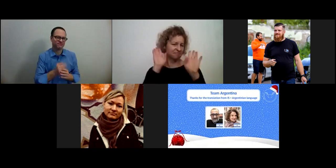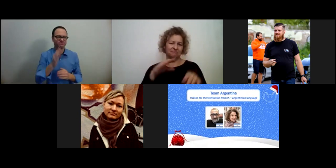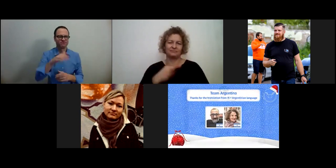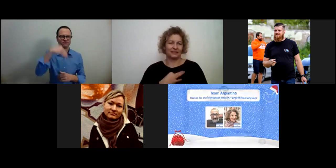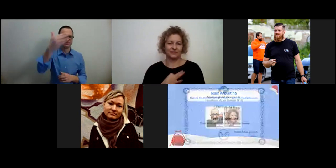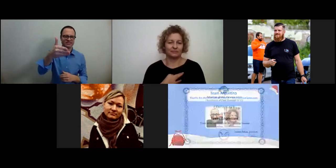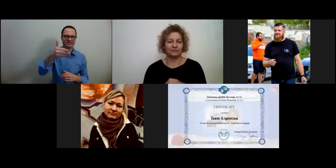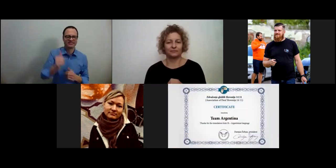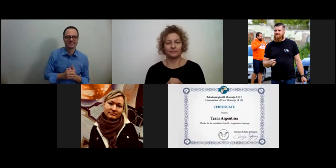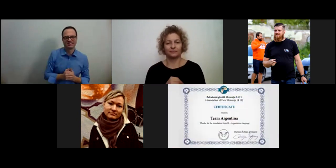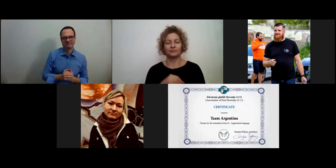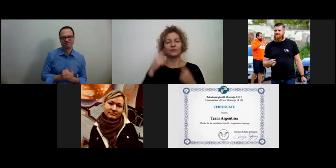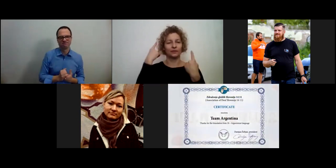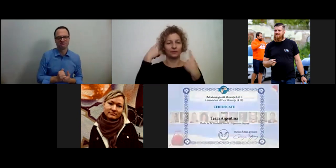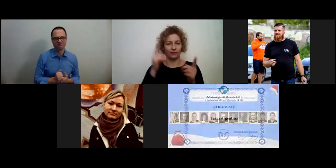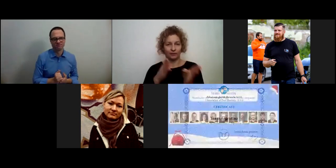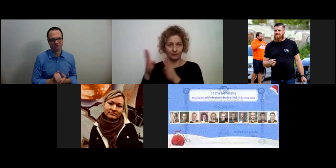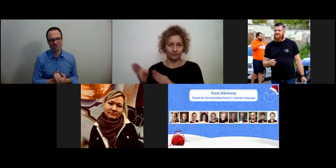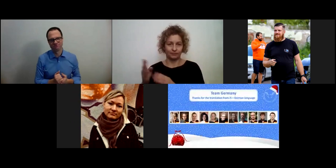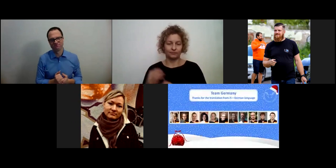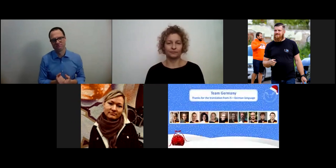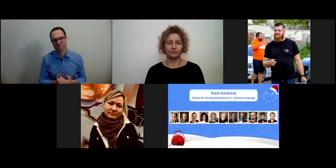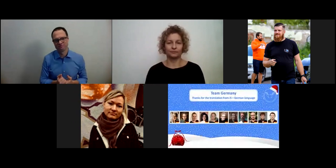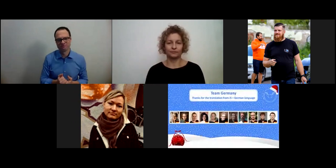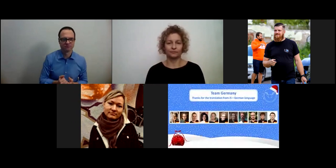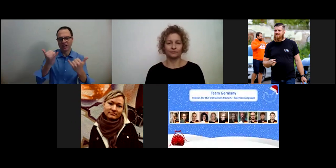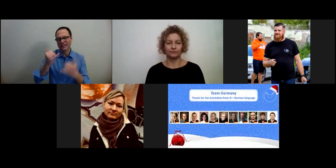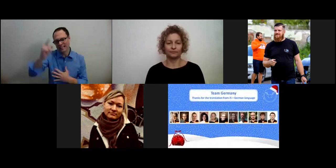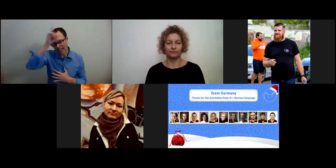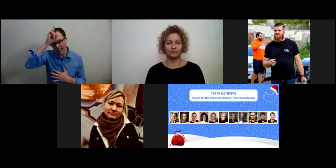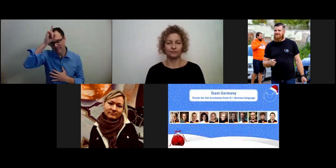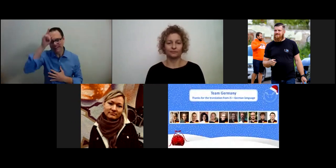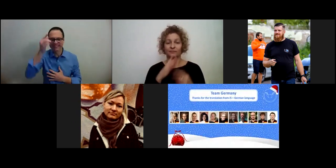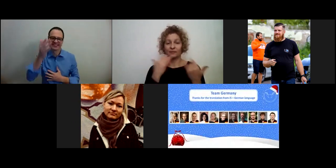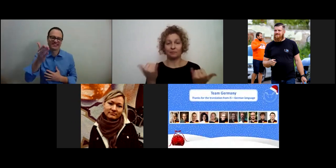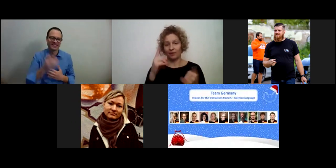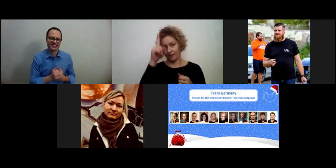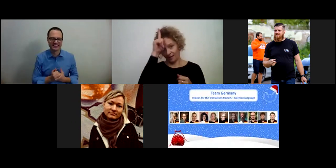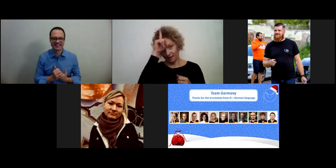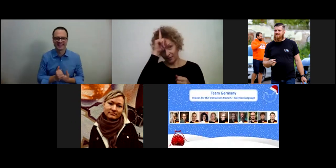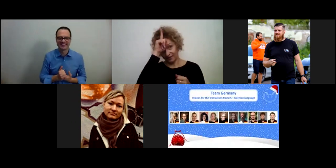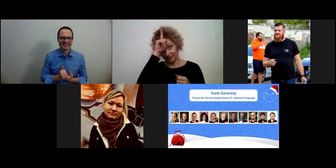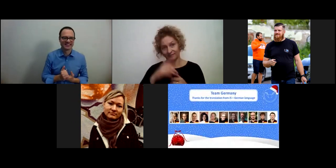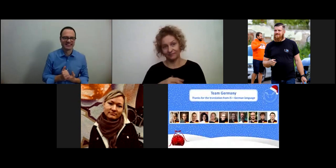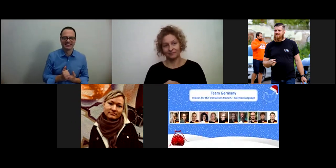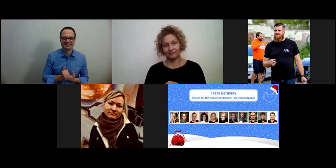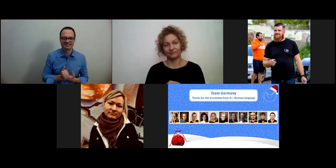Juan had to go to his next job. Okay. Next team, please.